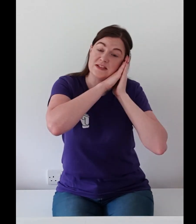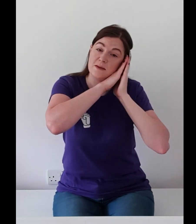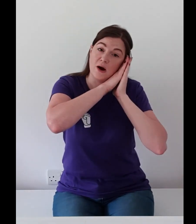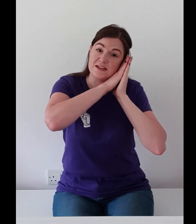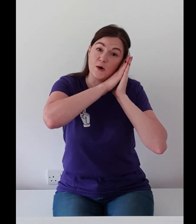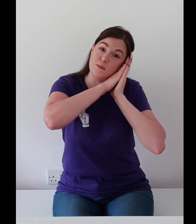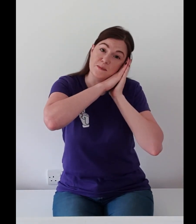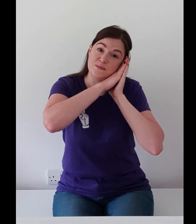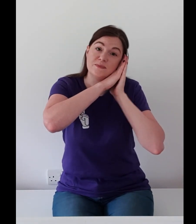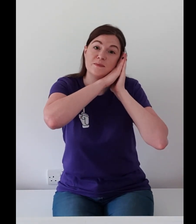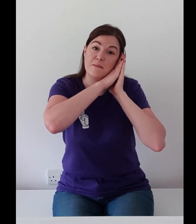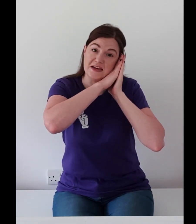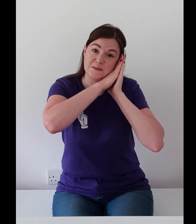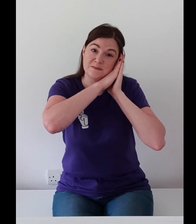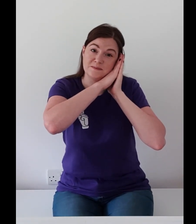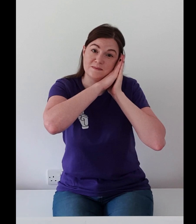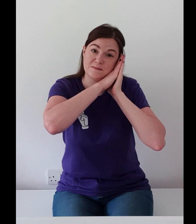keep your eyes open. Bed.